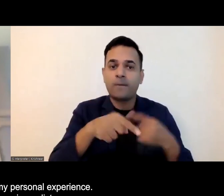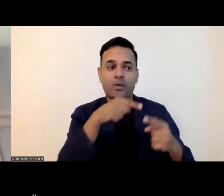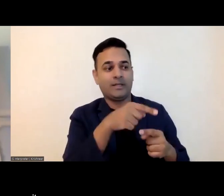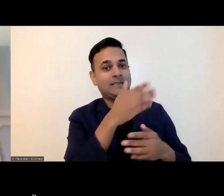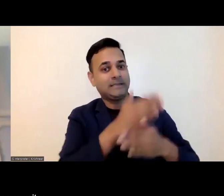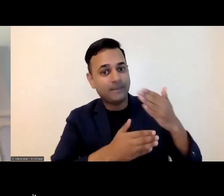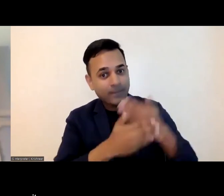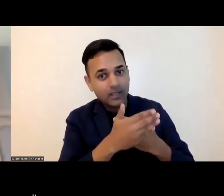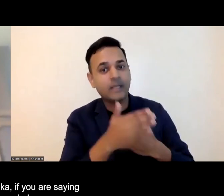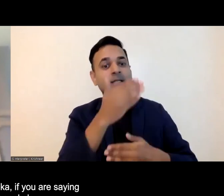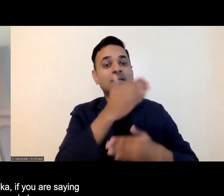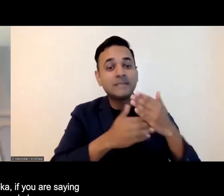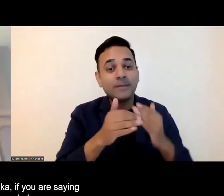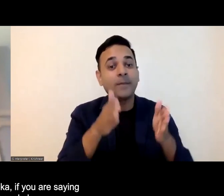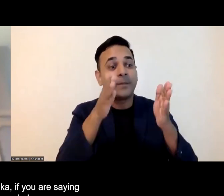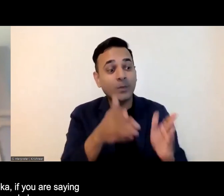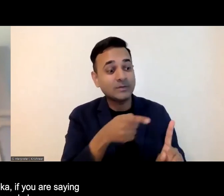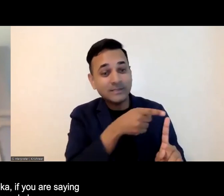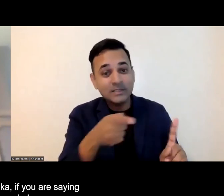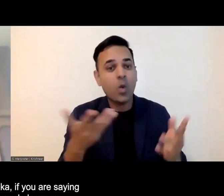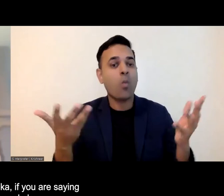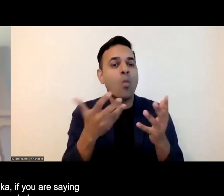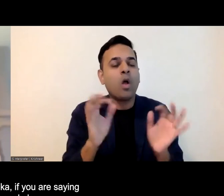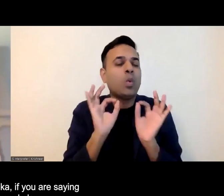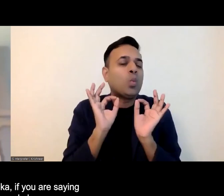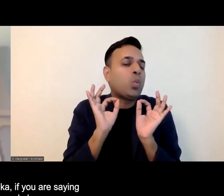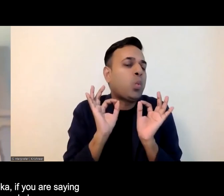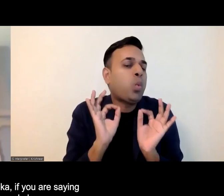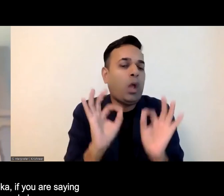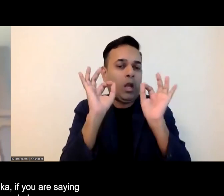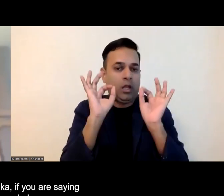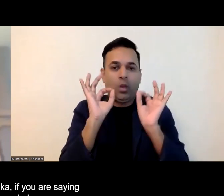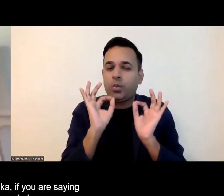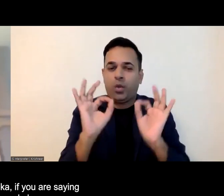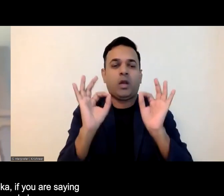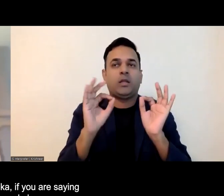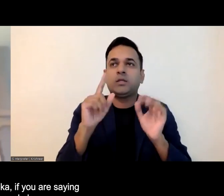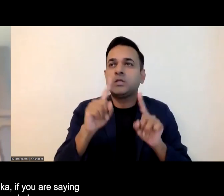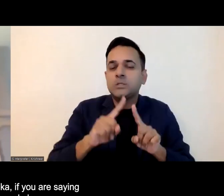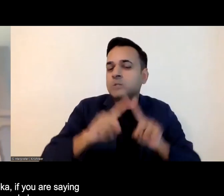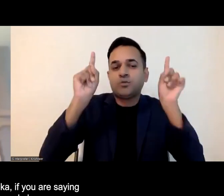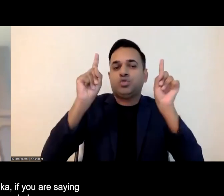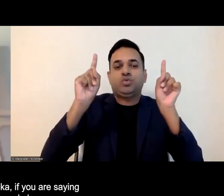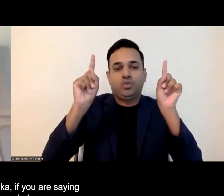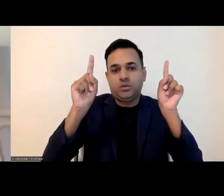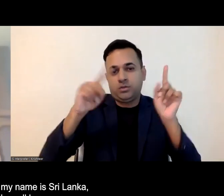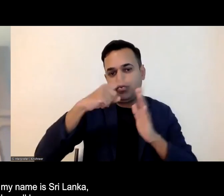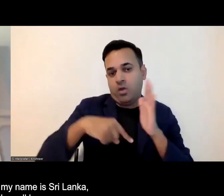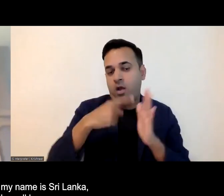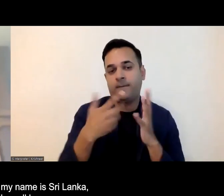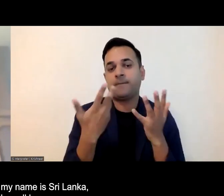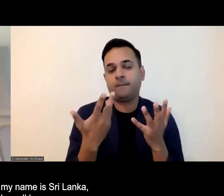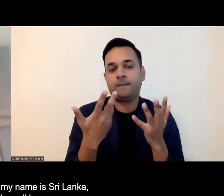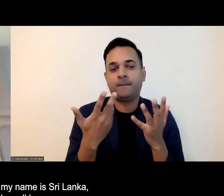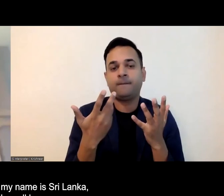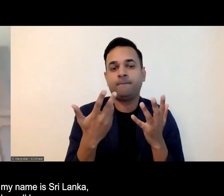journalist. Now I am a writer. Now in Sri Lankan, if you are saying my name, people know me. If you are saying